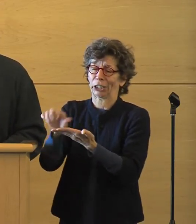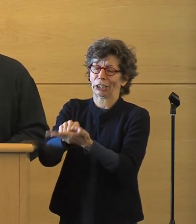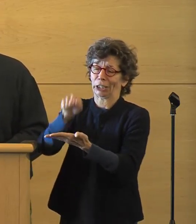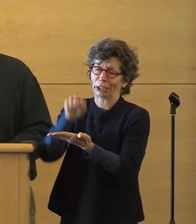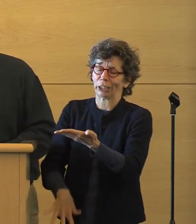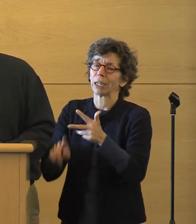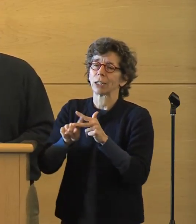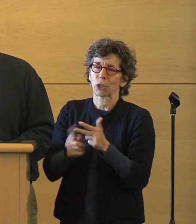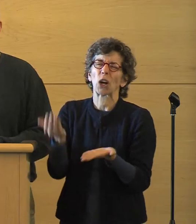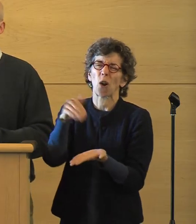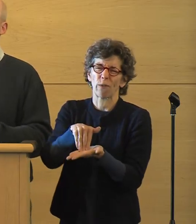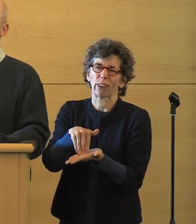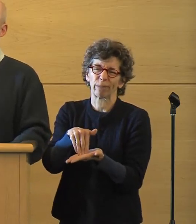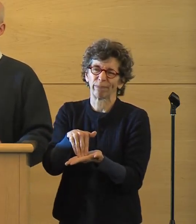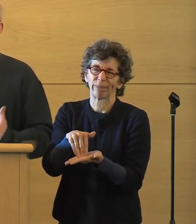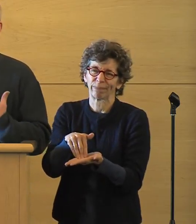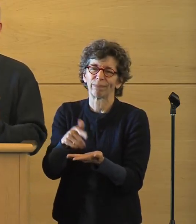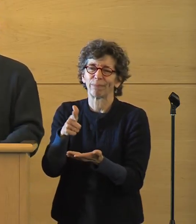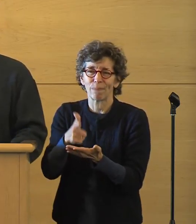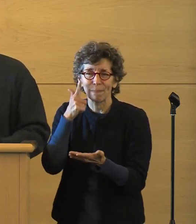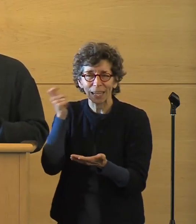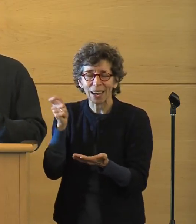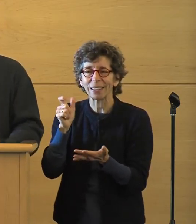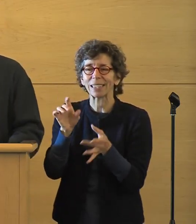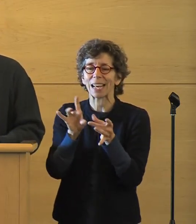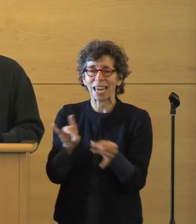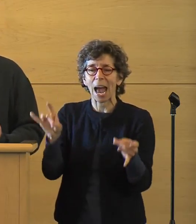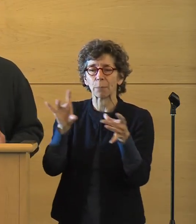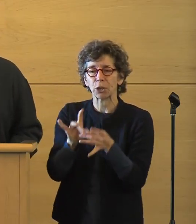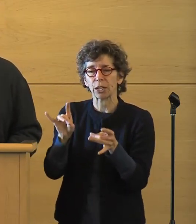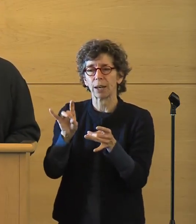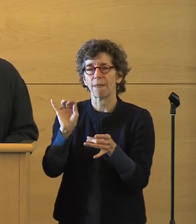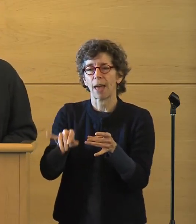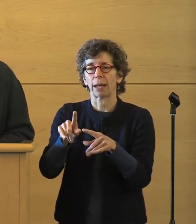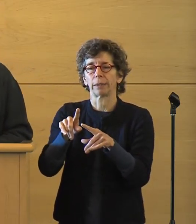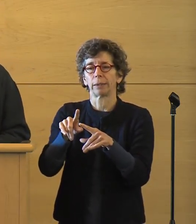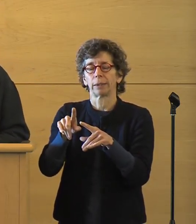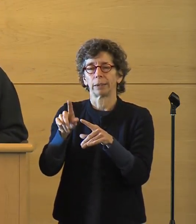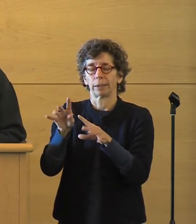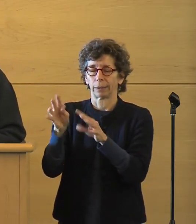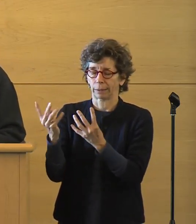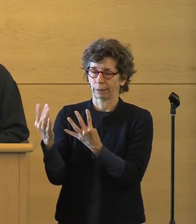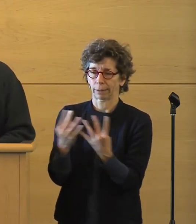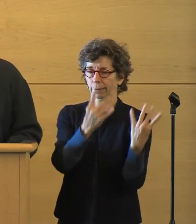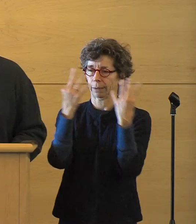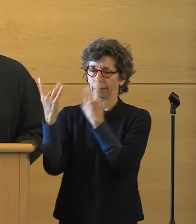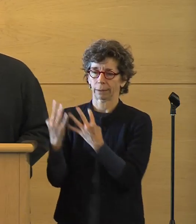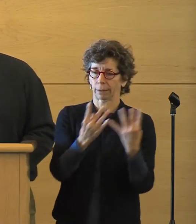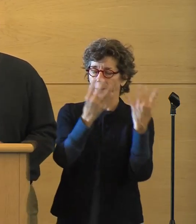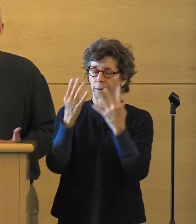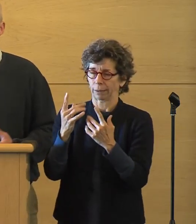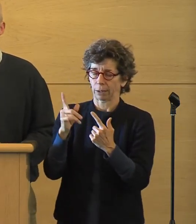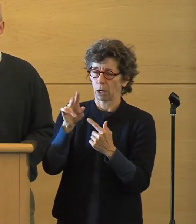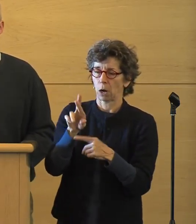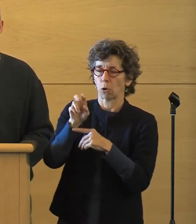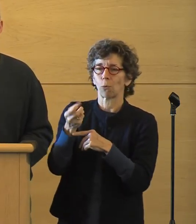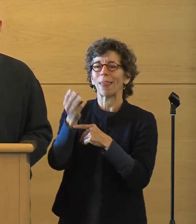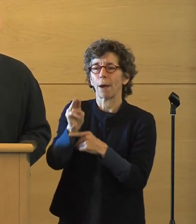not too hard to go in and edit those and make them 100%. A lot of times, though, if it's not very